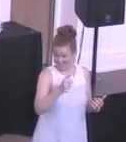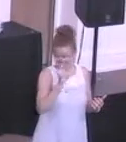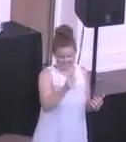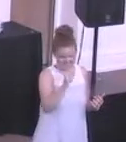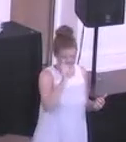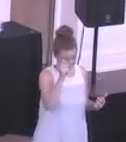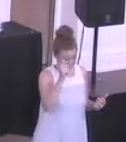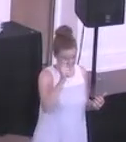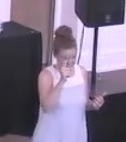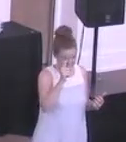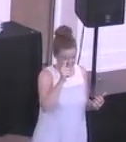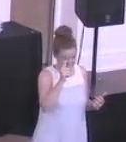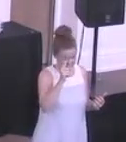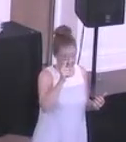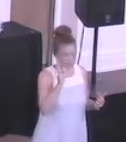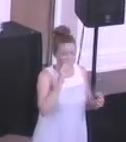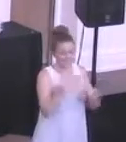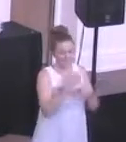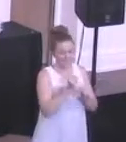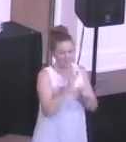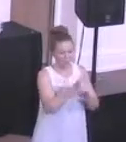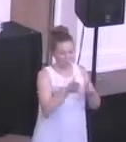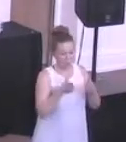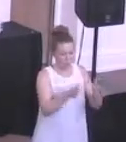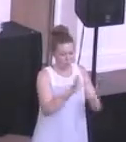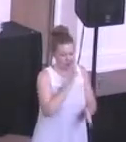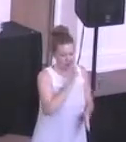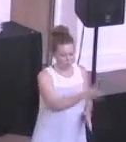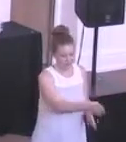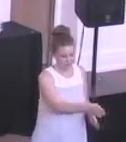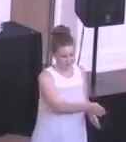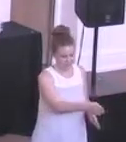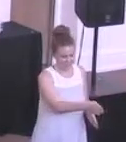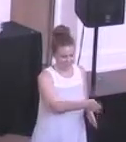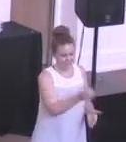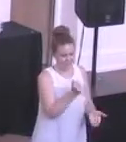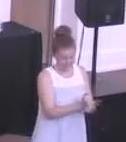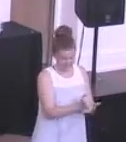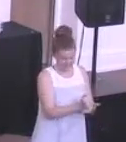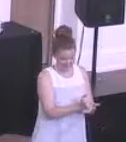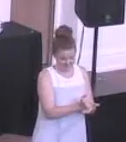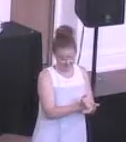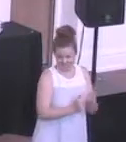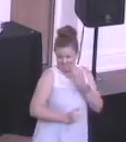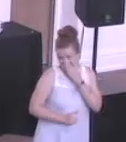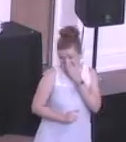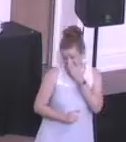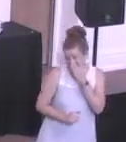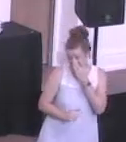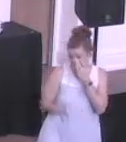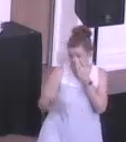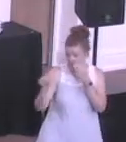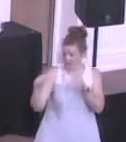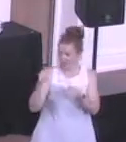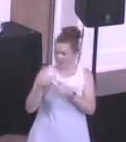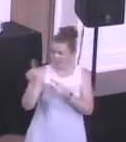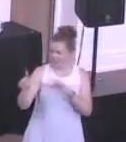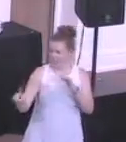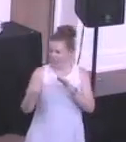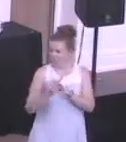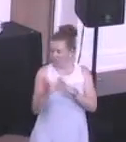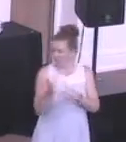he will make your path straight. Amen? Now, when I came into your church, I saw something